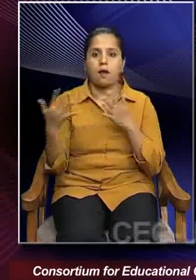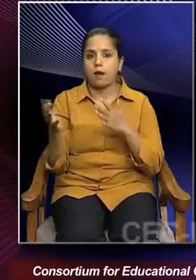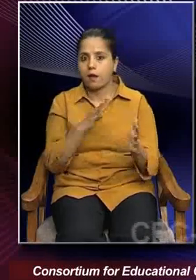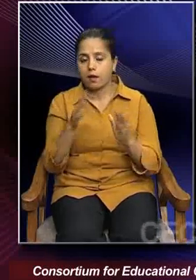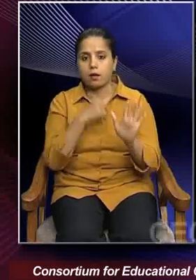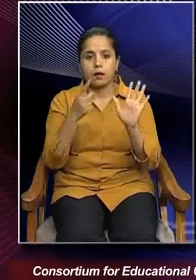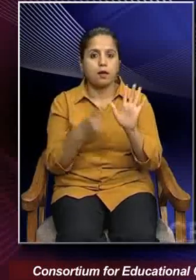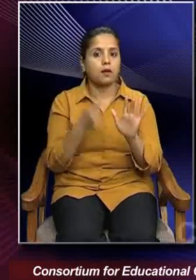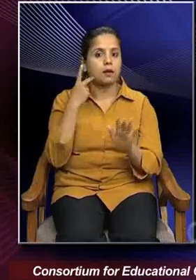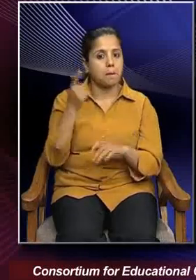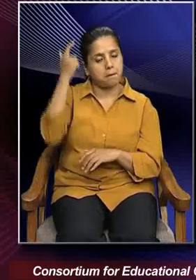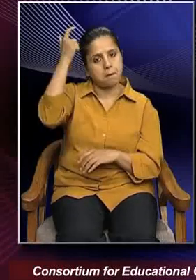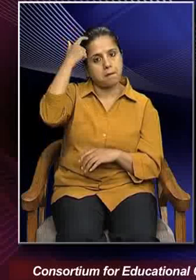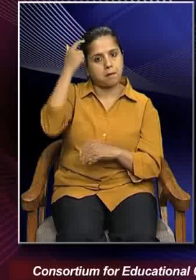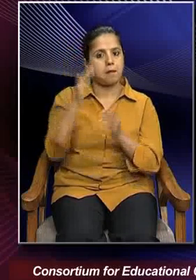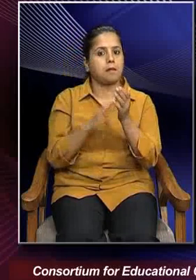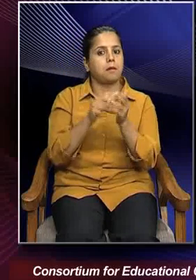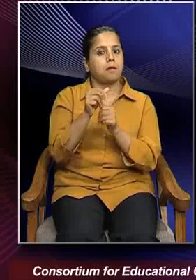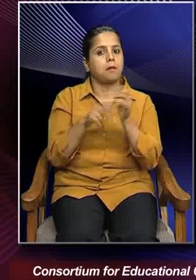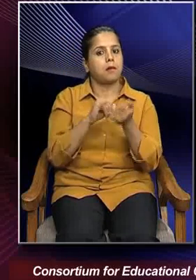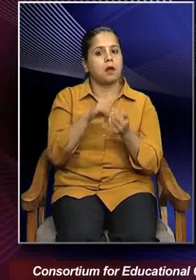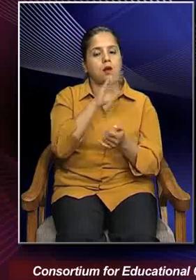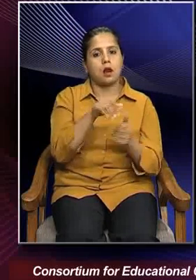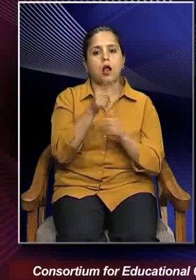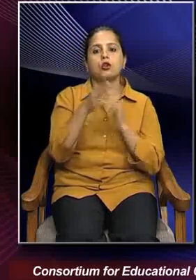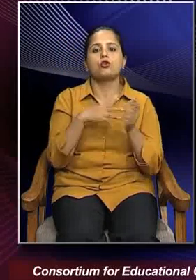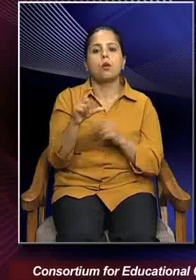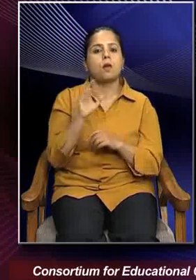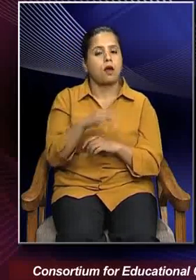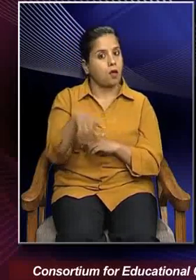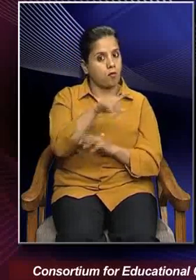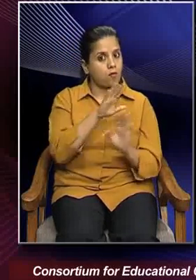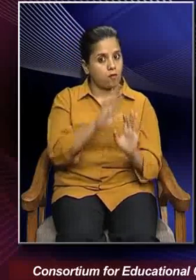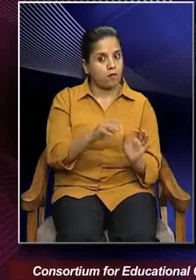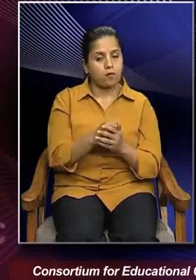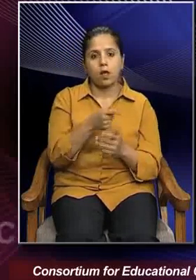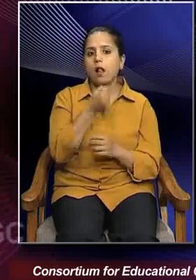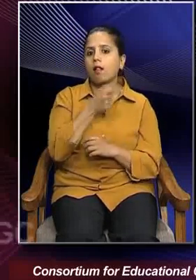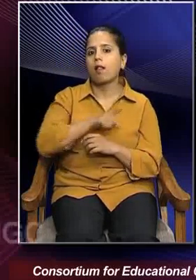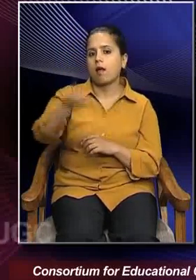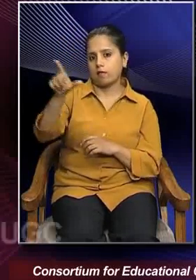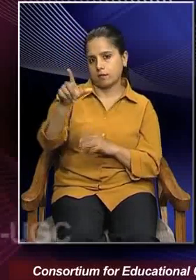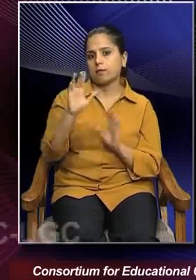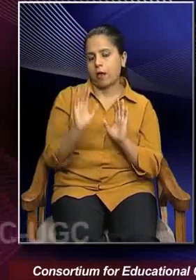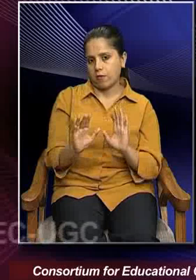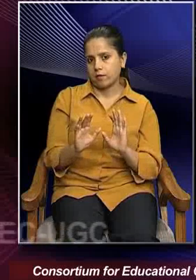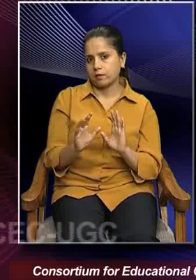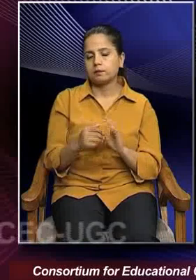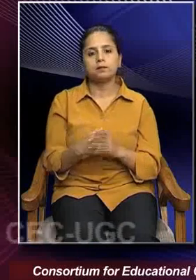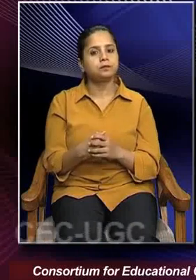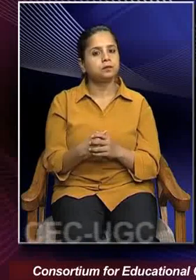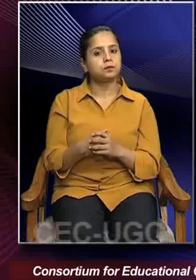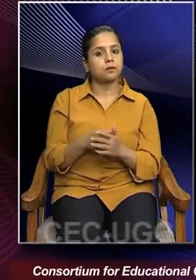and manas. They are atomic and they are eternal.